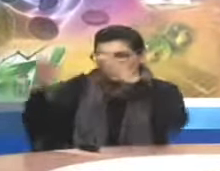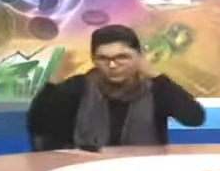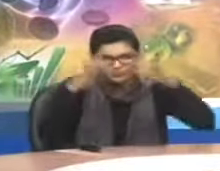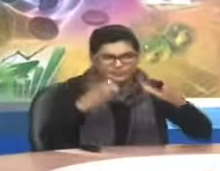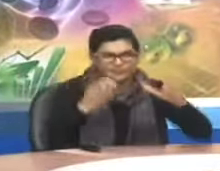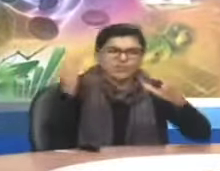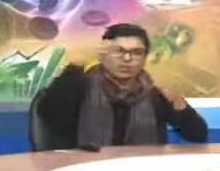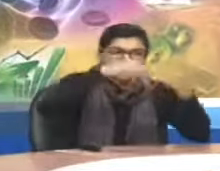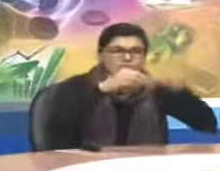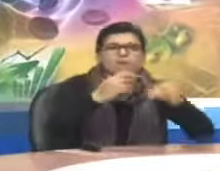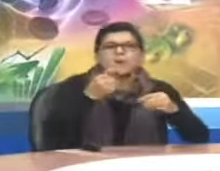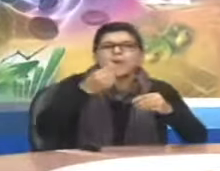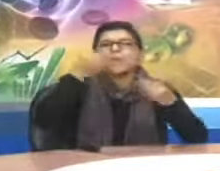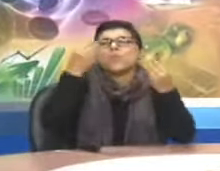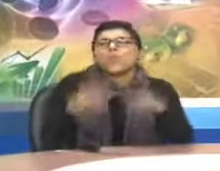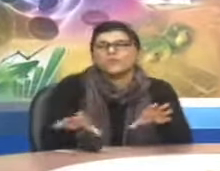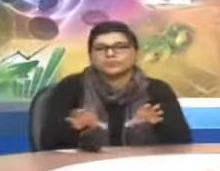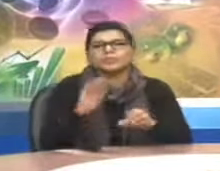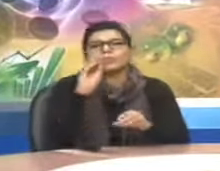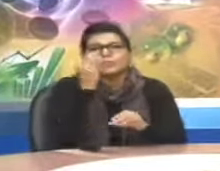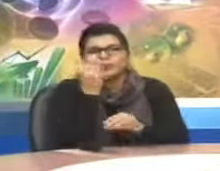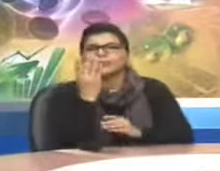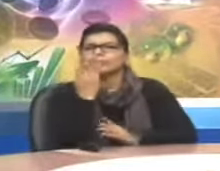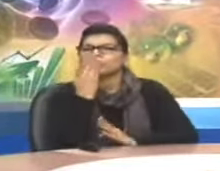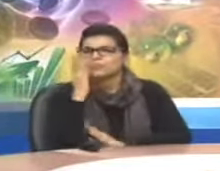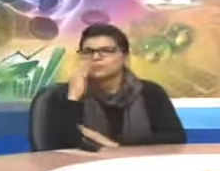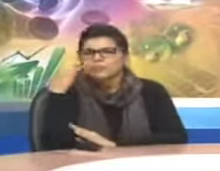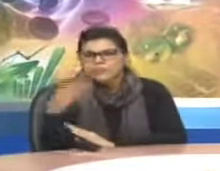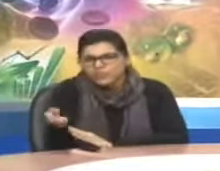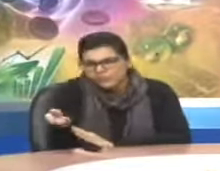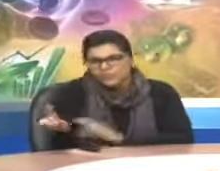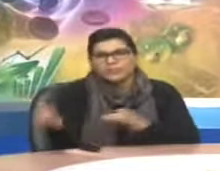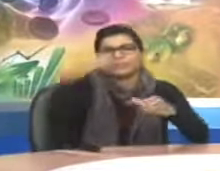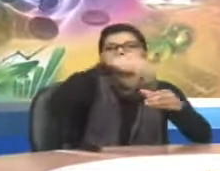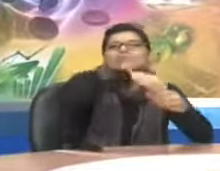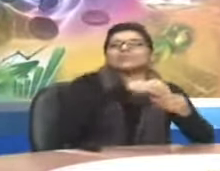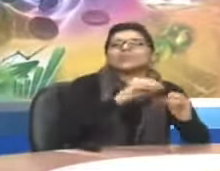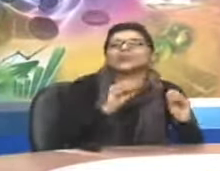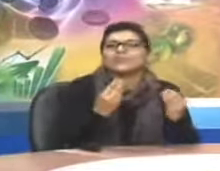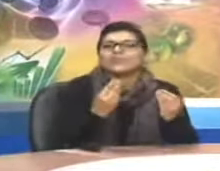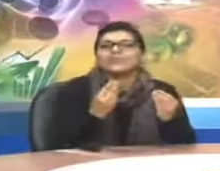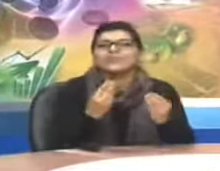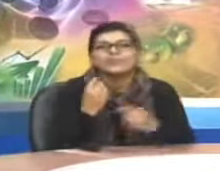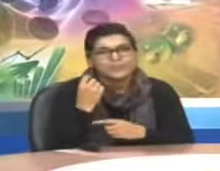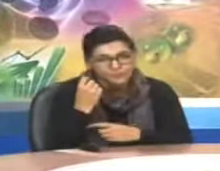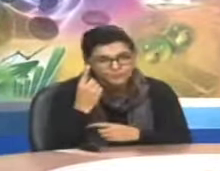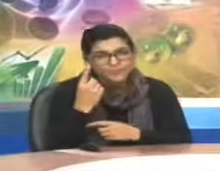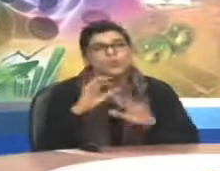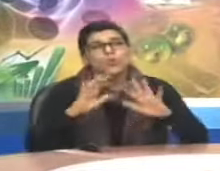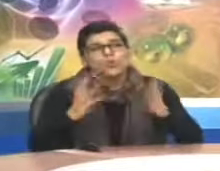a box used for keeping the toffees and